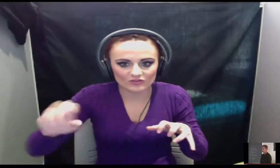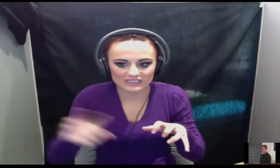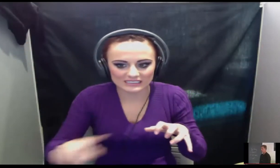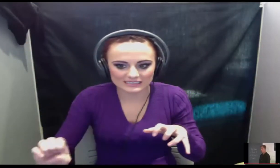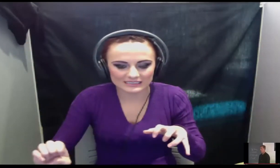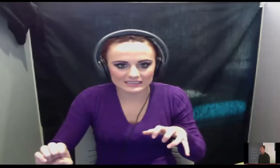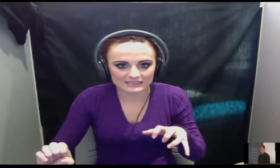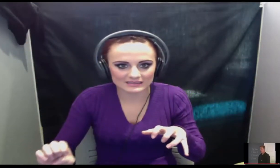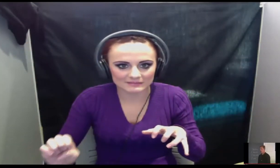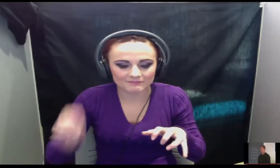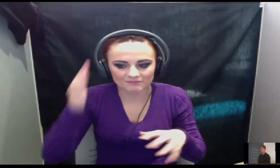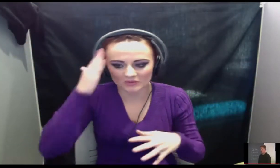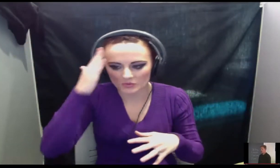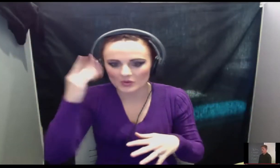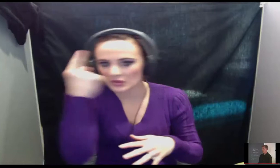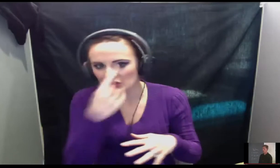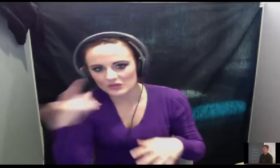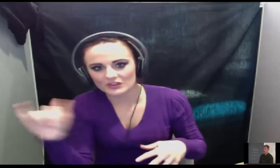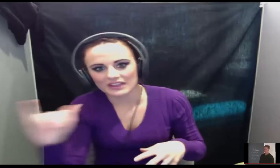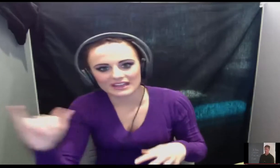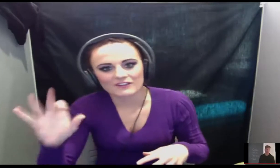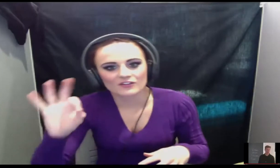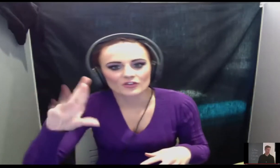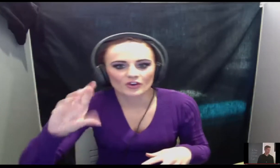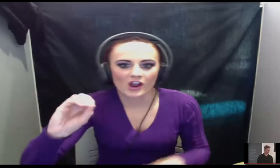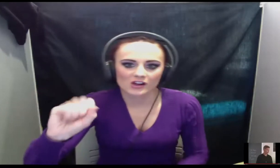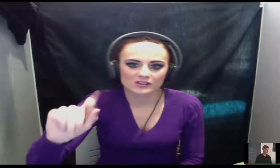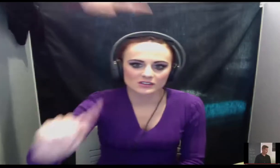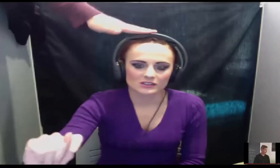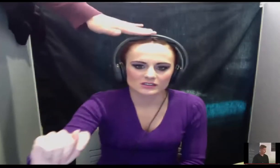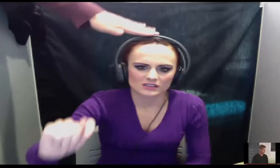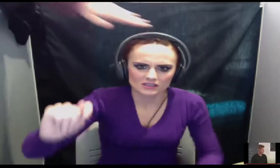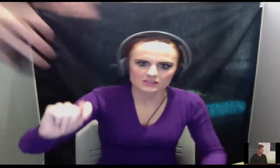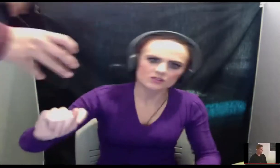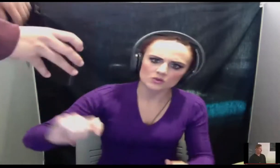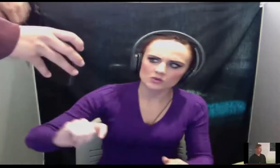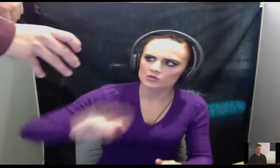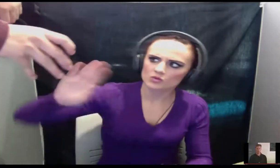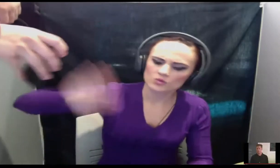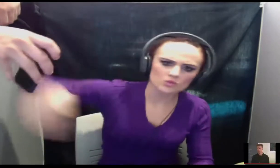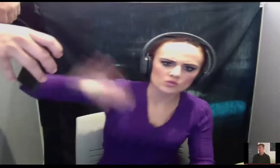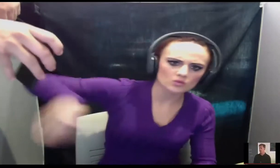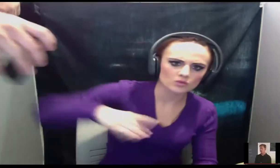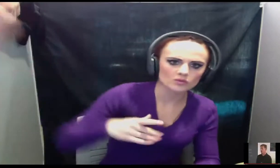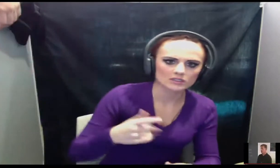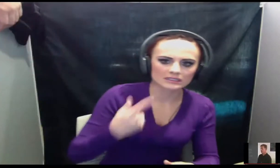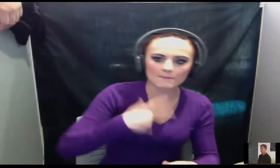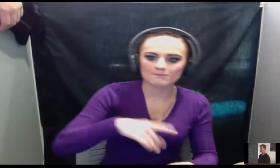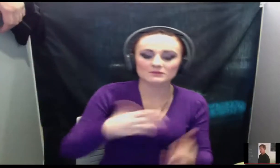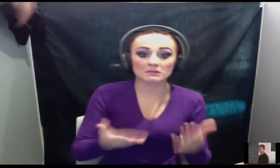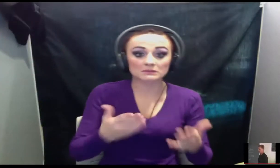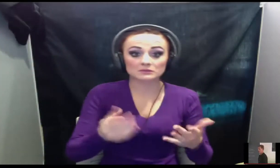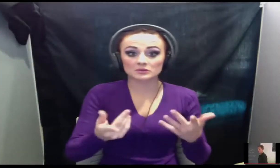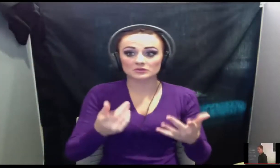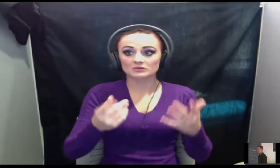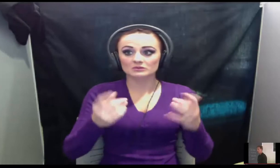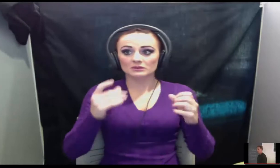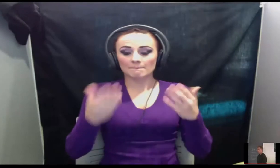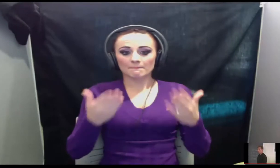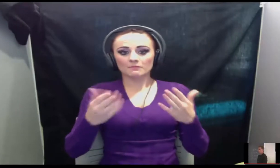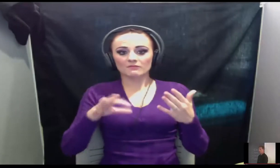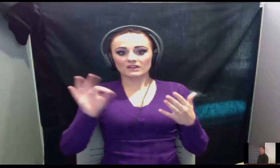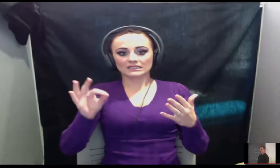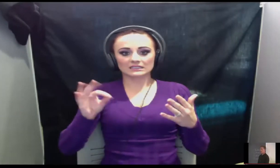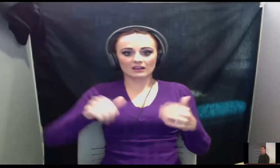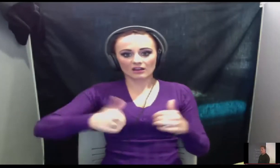to scrape your windows in the morning, or there's very good possibility we might get another frost. We're getting to